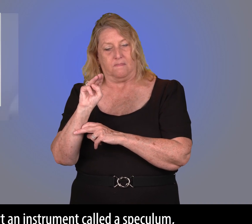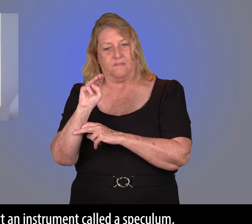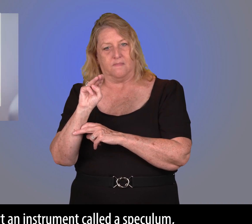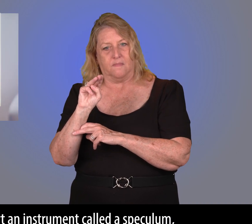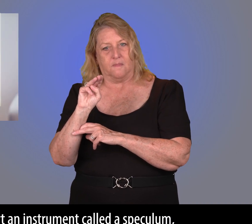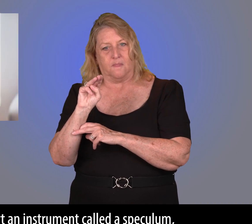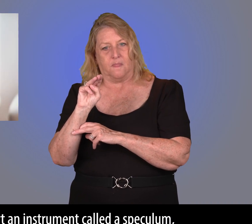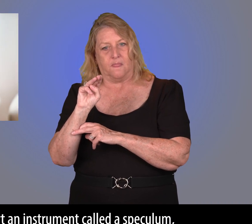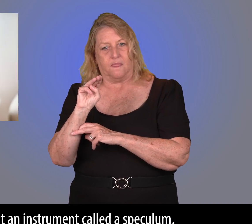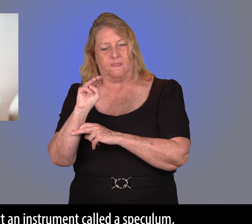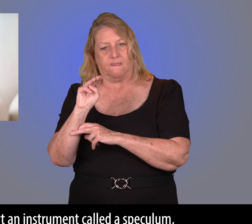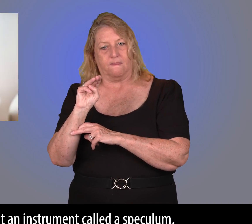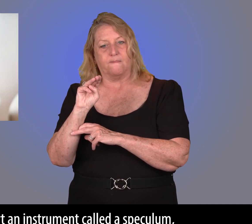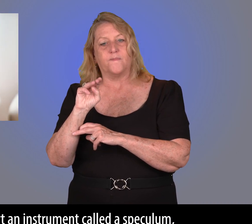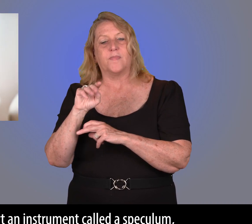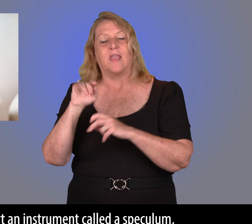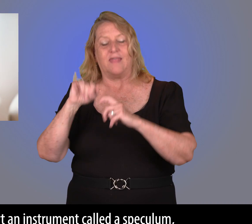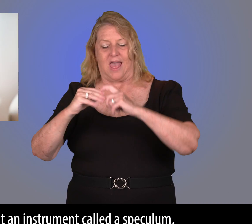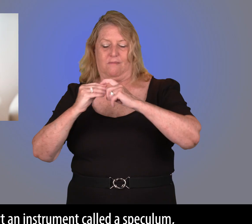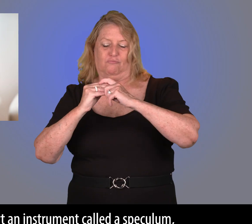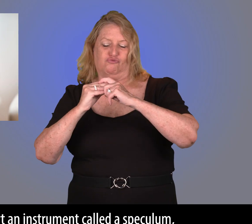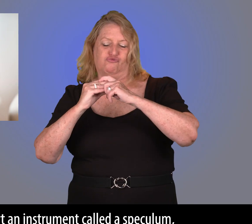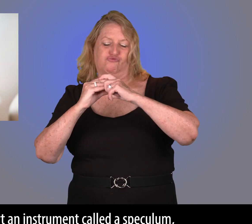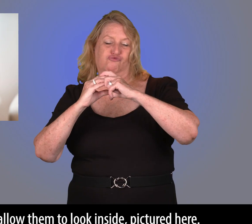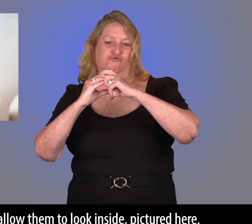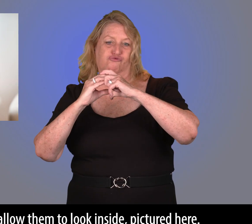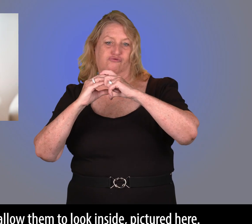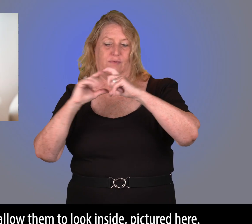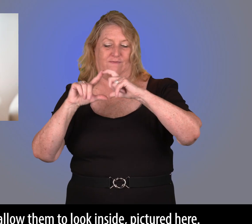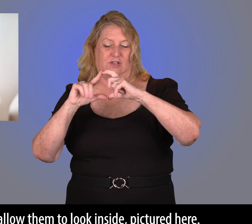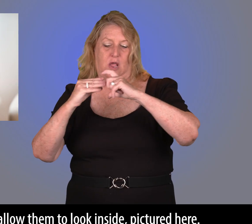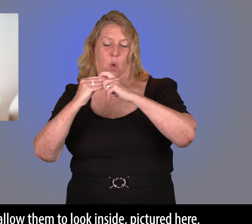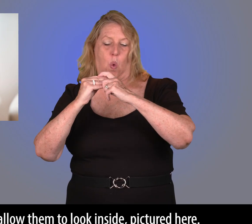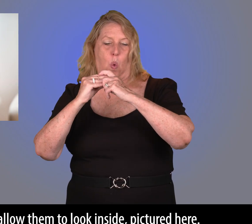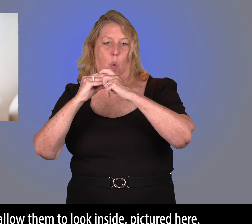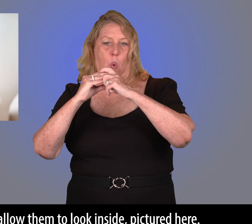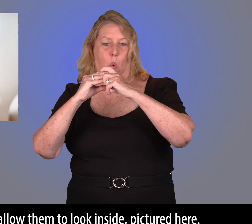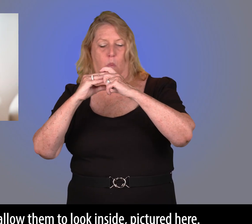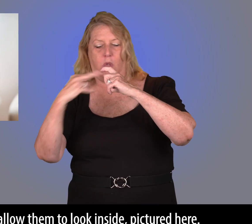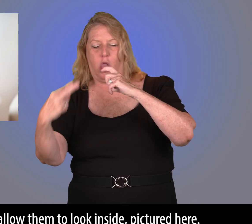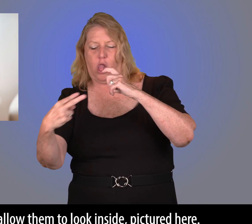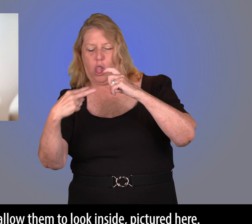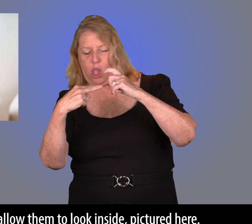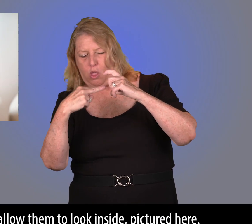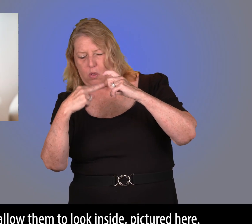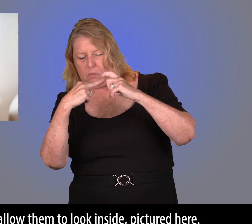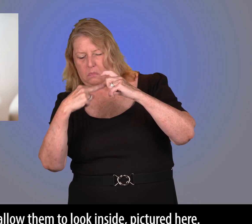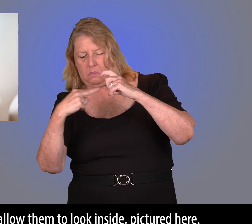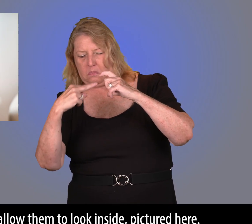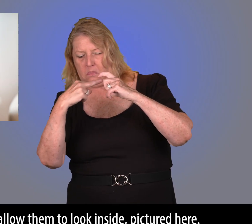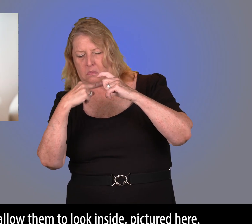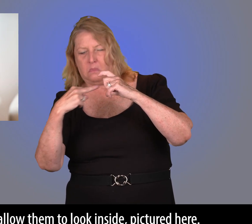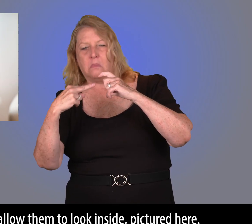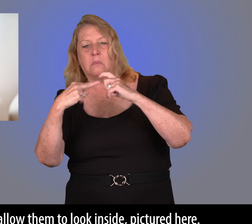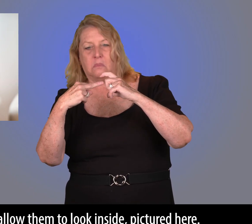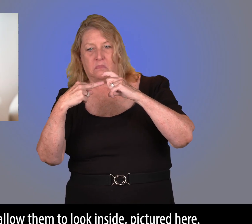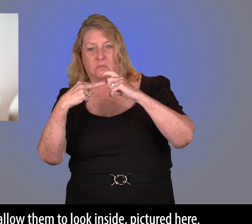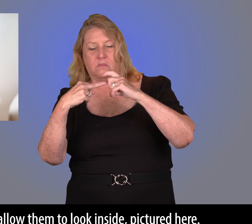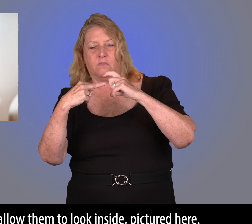insert an instrument called a speculum into the vagina to allow them to look inside. Pictured